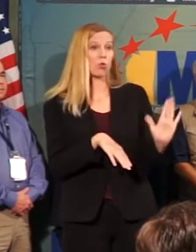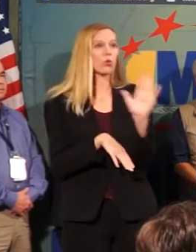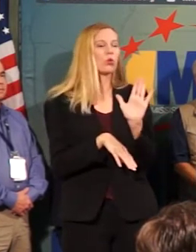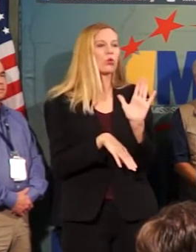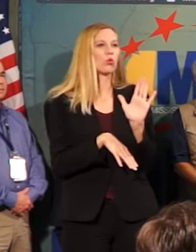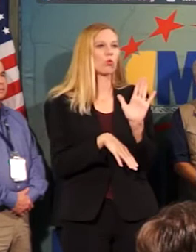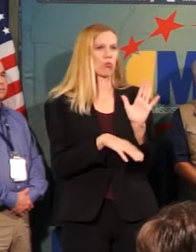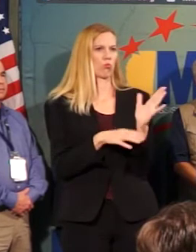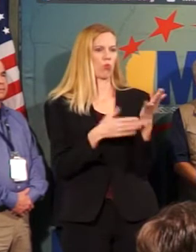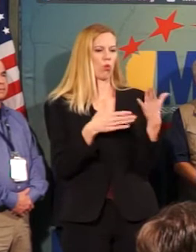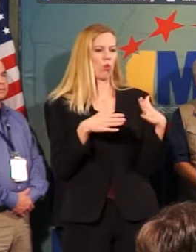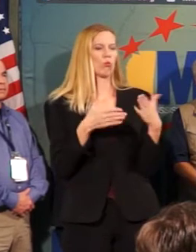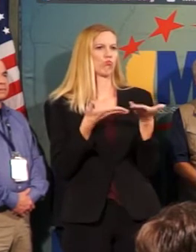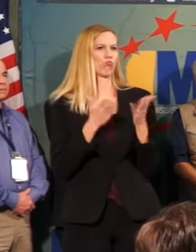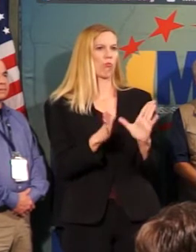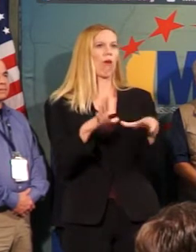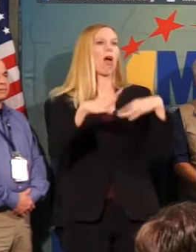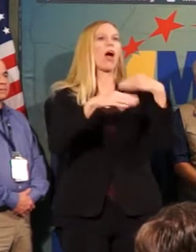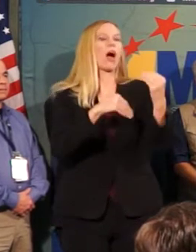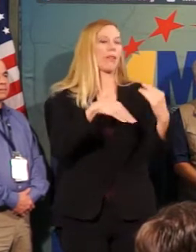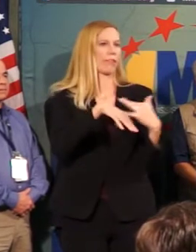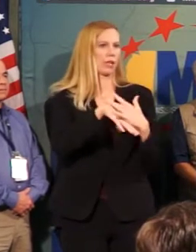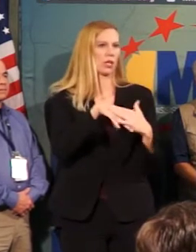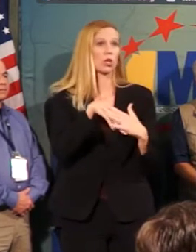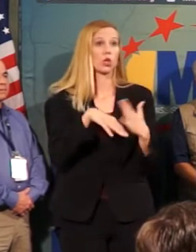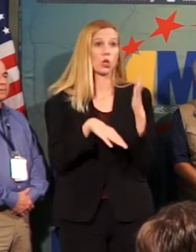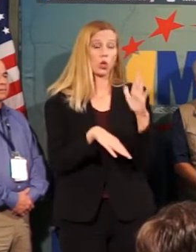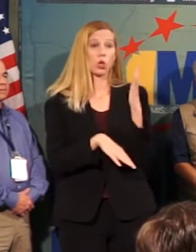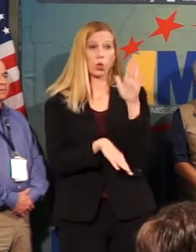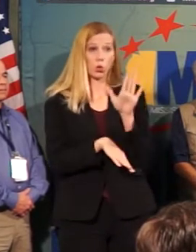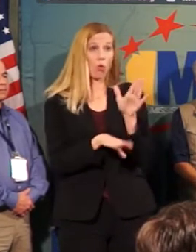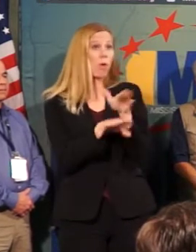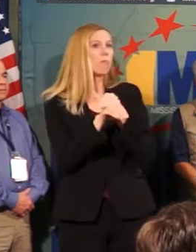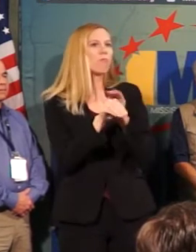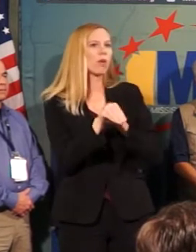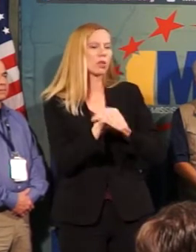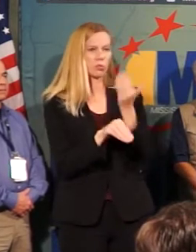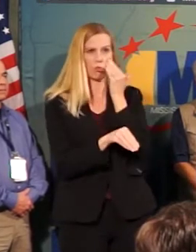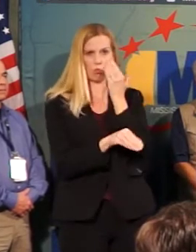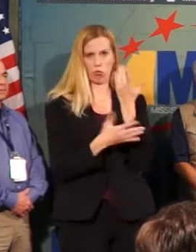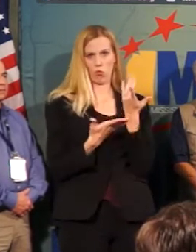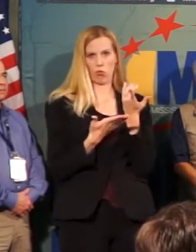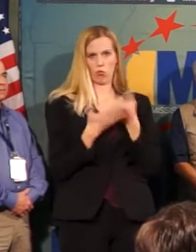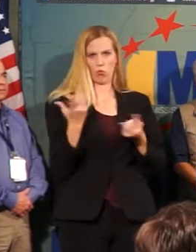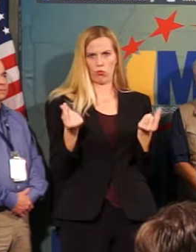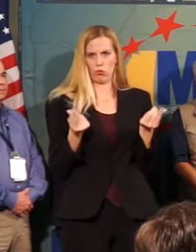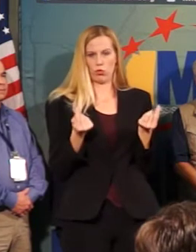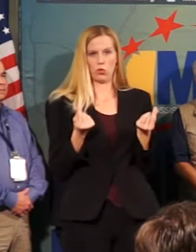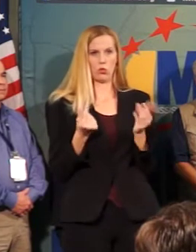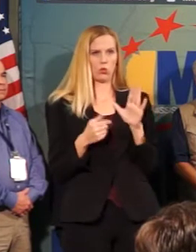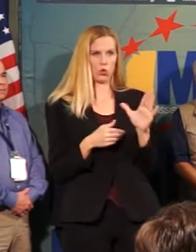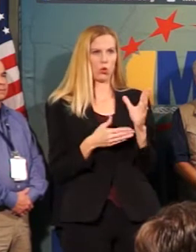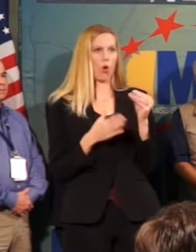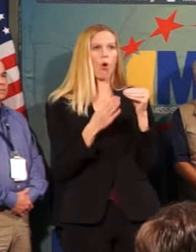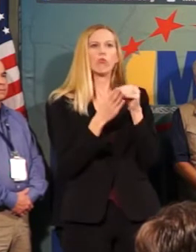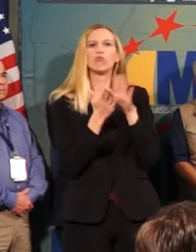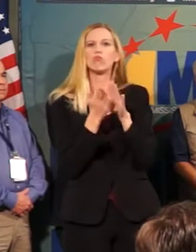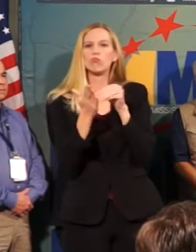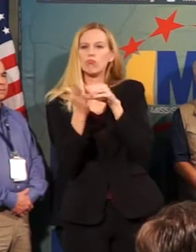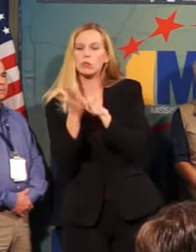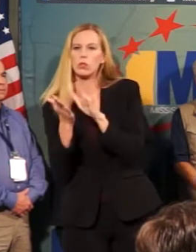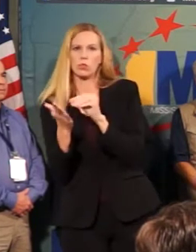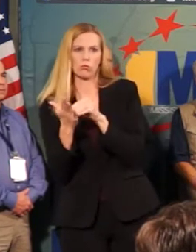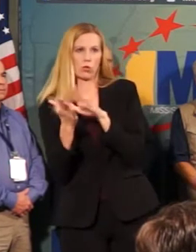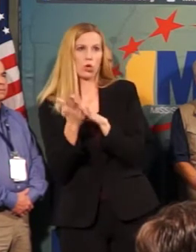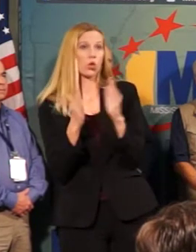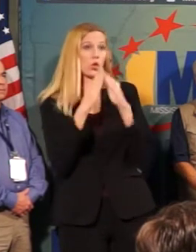If you have pets, know what to do with your pets, because pets are members of your family. Keep copies of your individual records, to include your